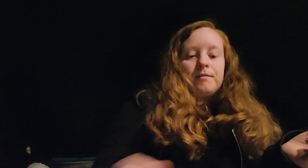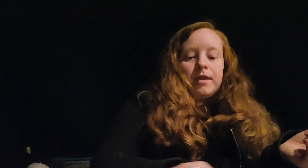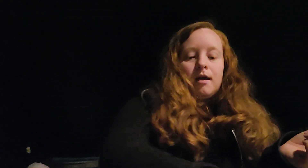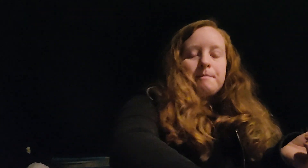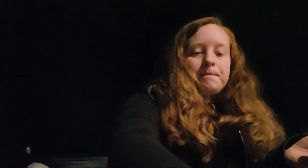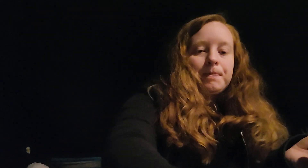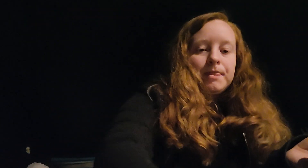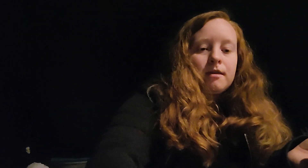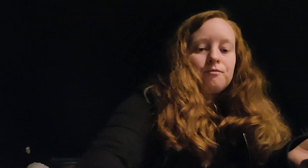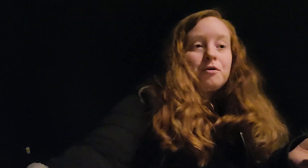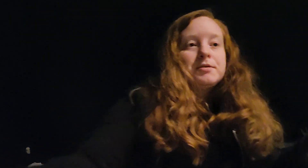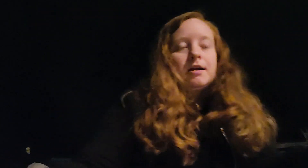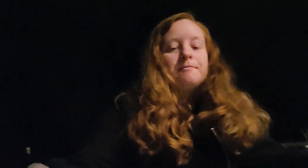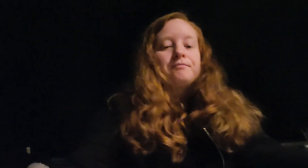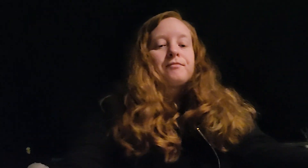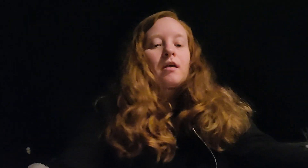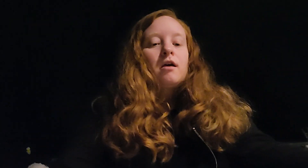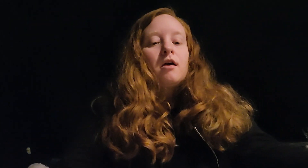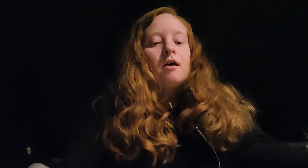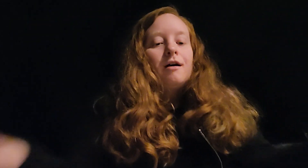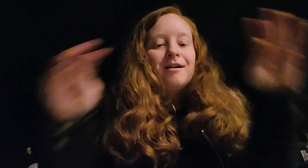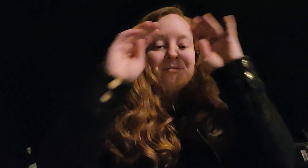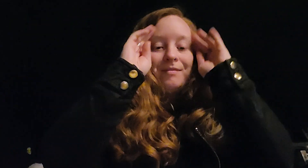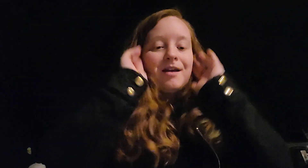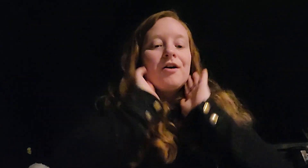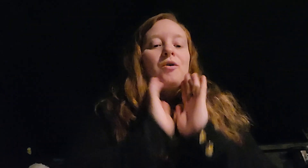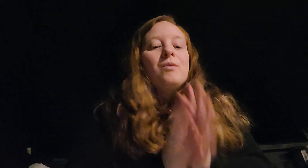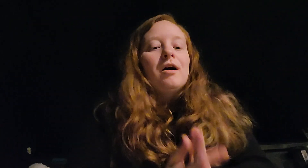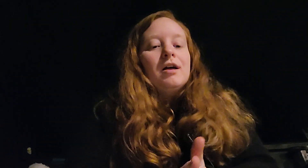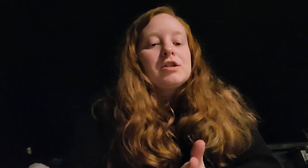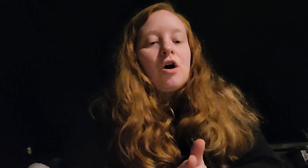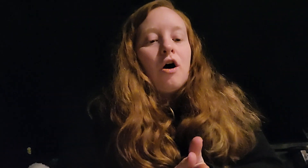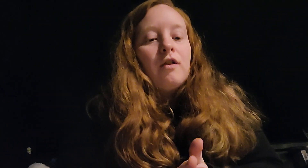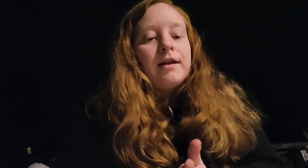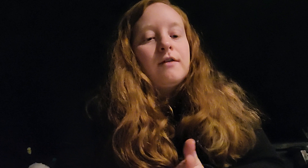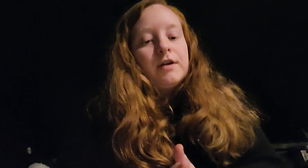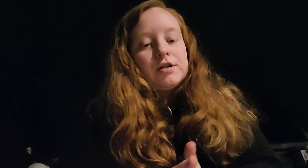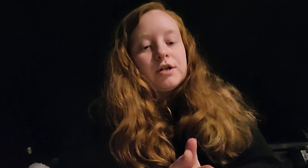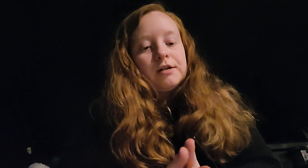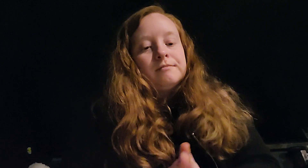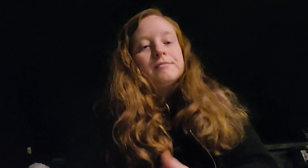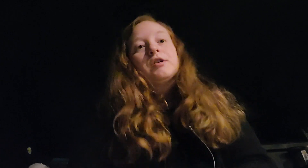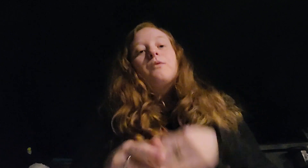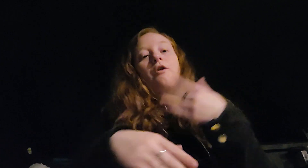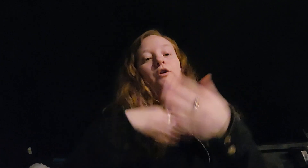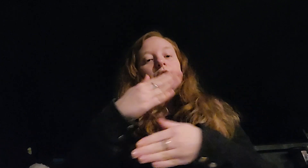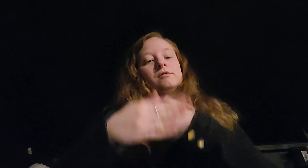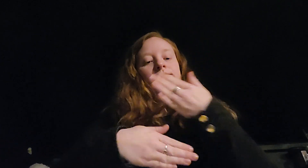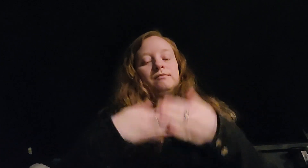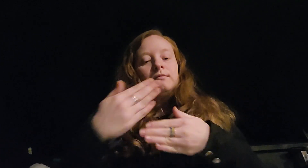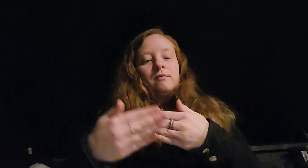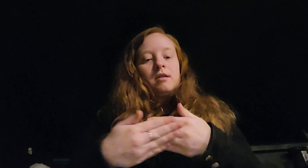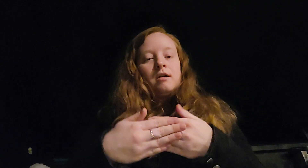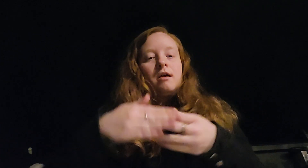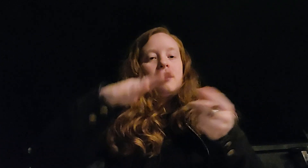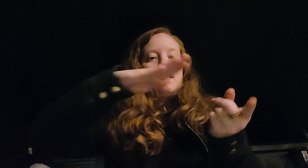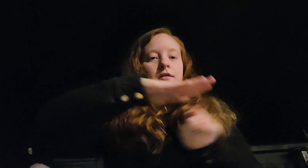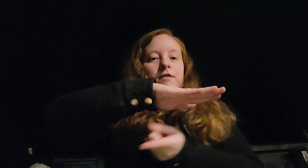Okay, we're almost there. Well, it's all an adventure. So all